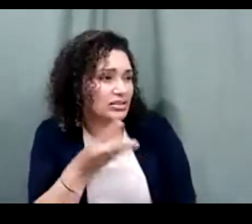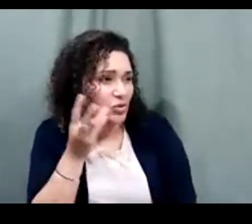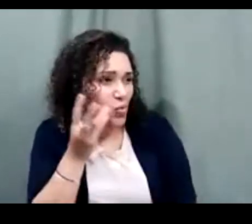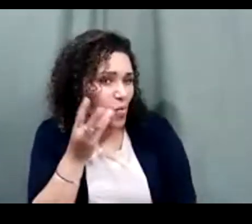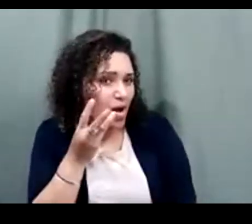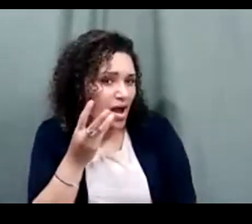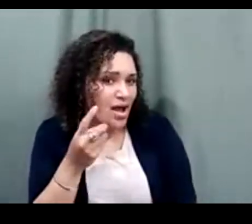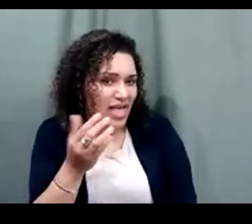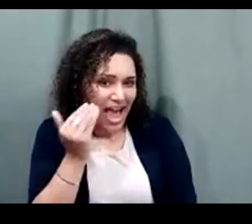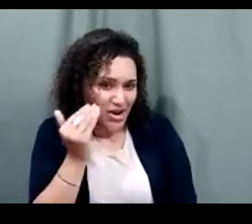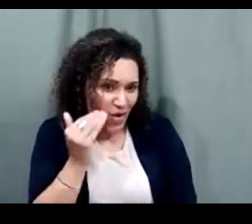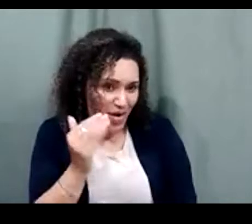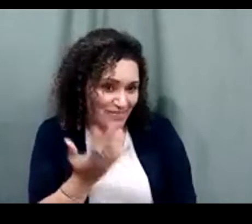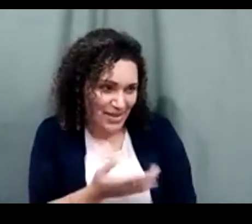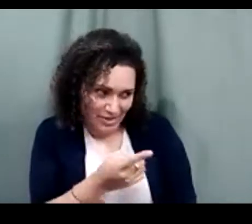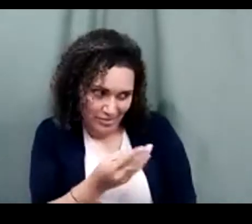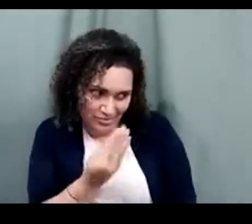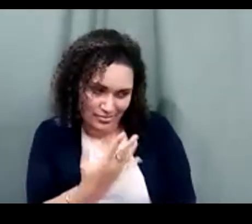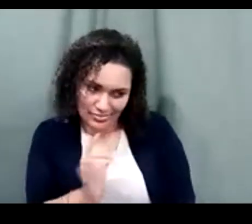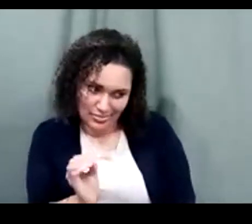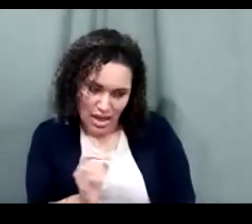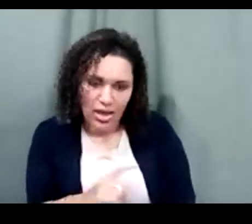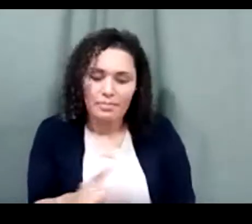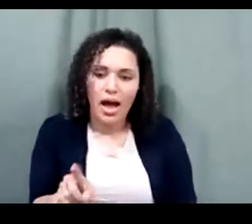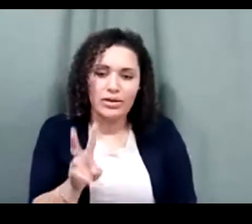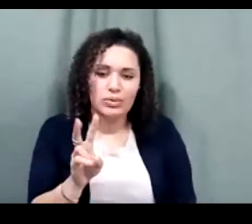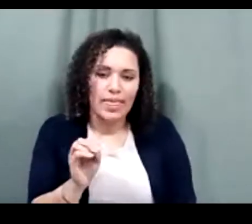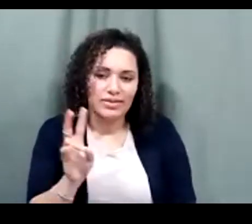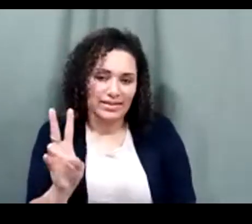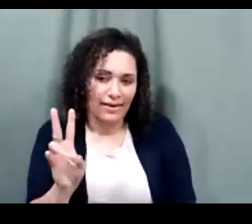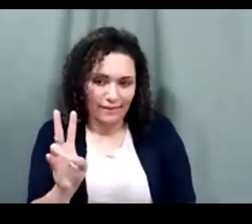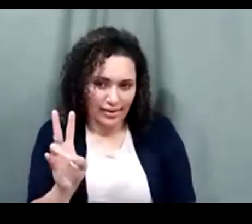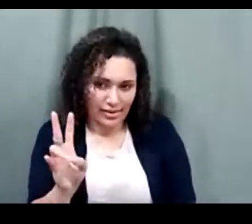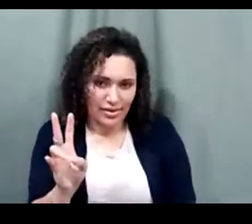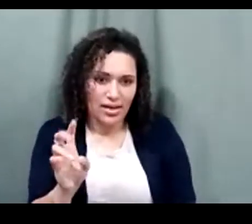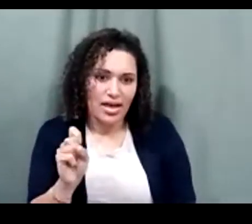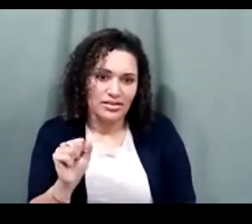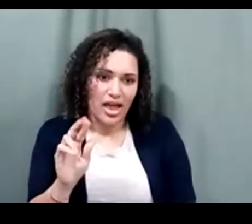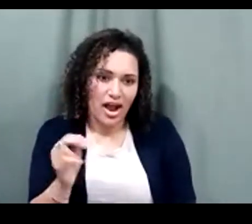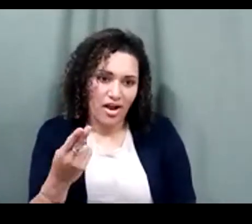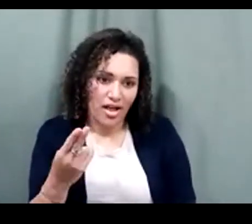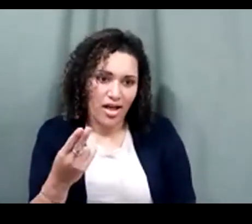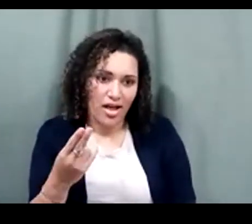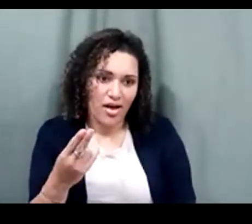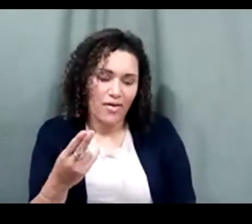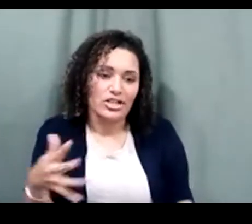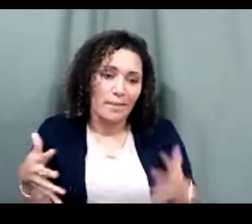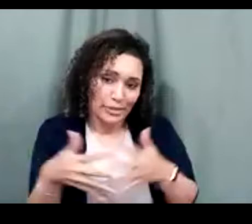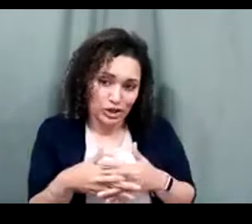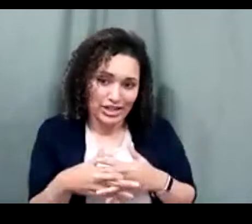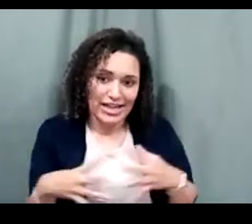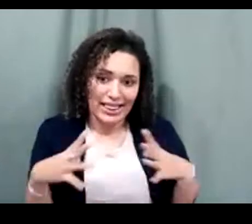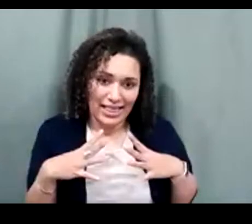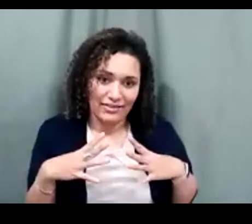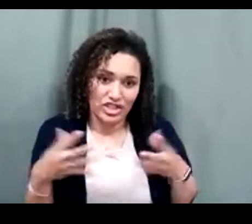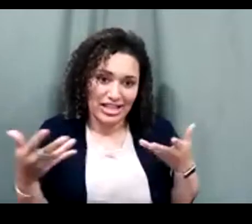because maybe you didn't tell me, but in 2007, when Sarah was on maternity leave, she left